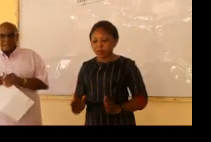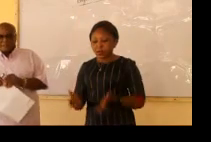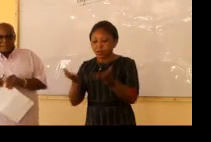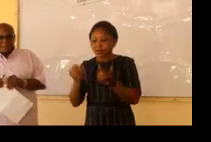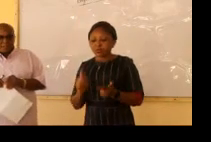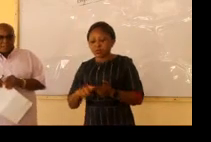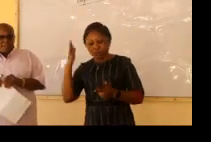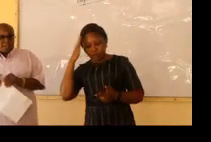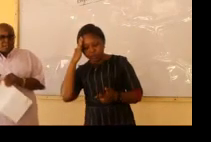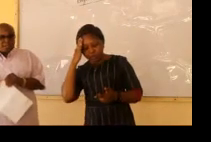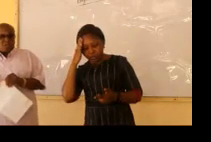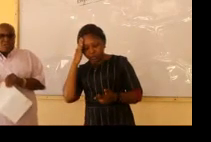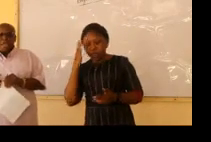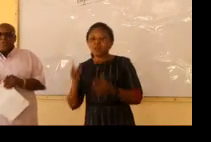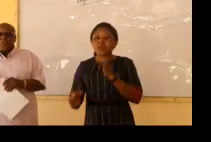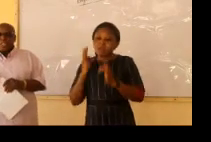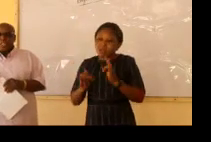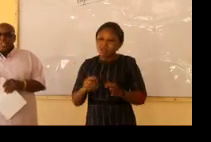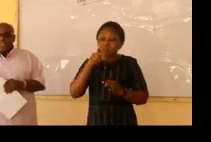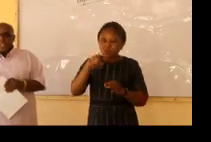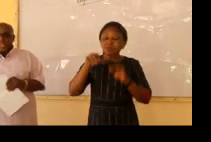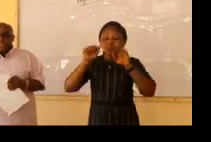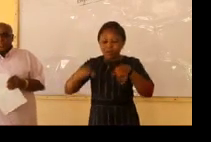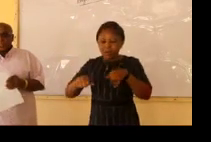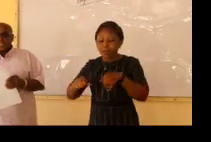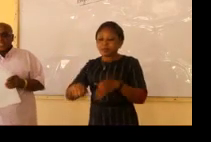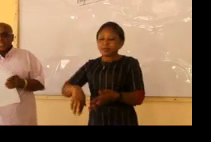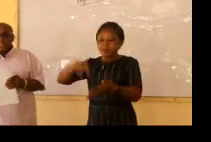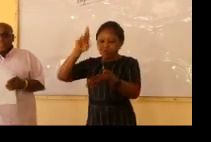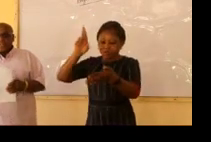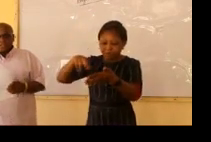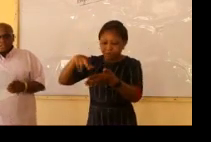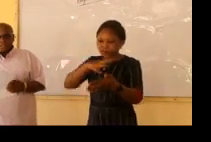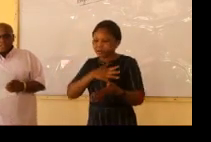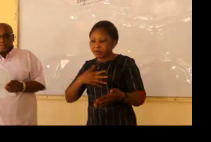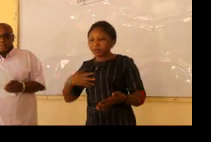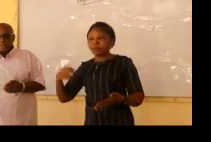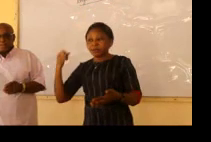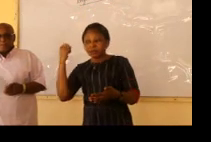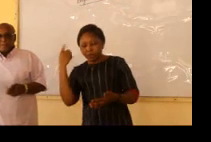whether you can read and understand